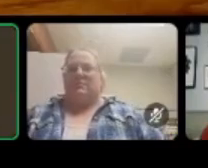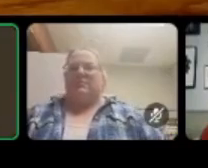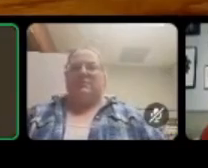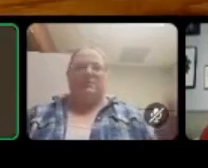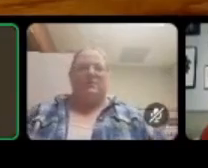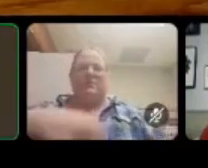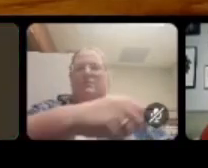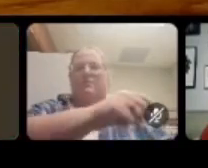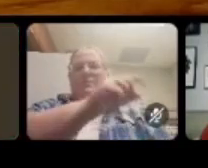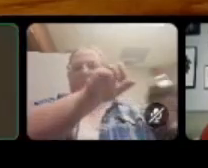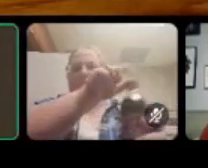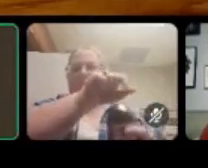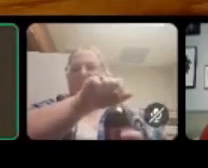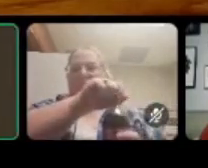sign,